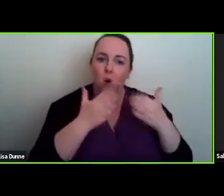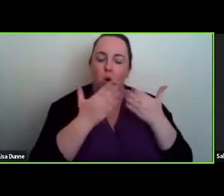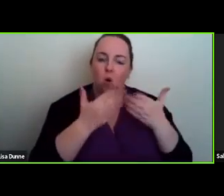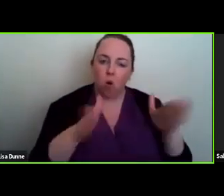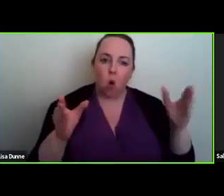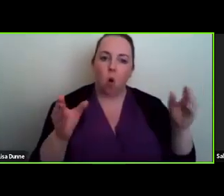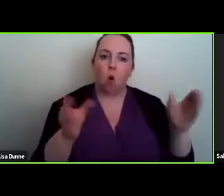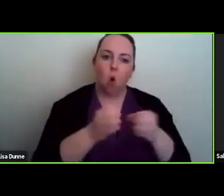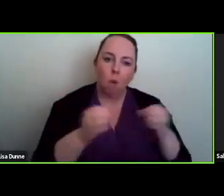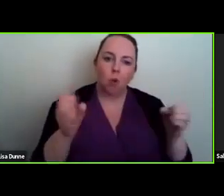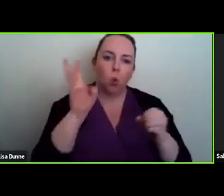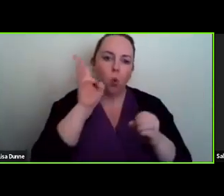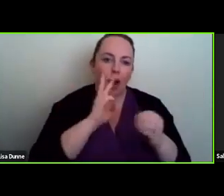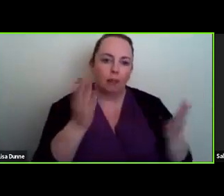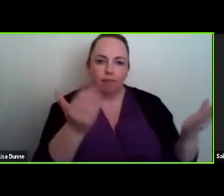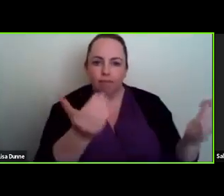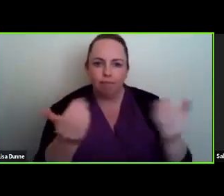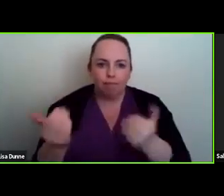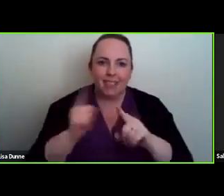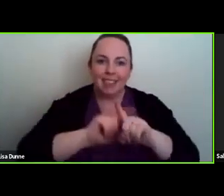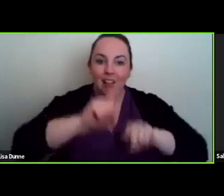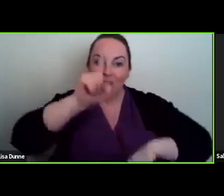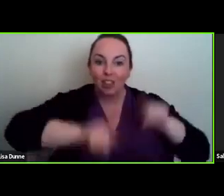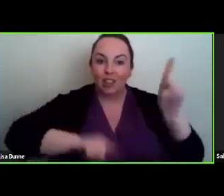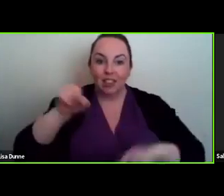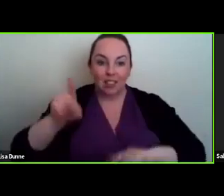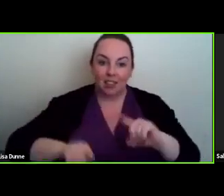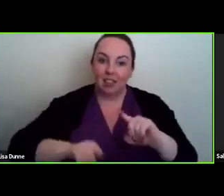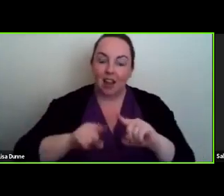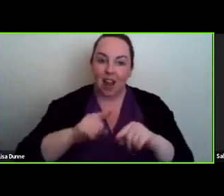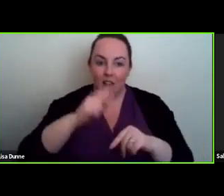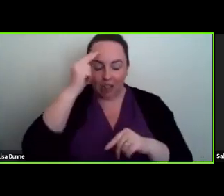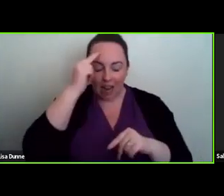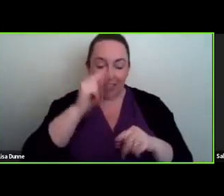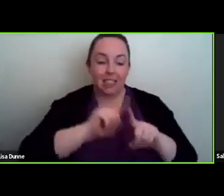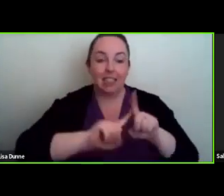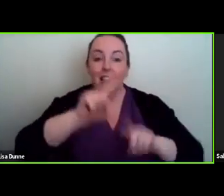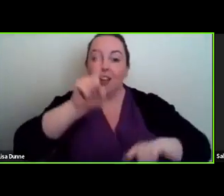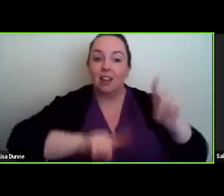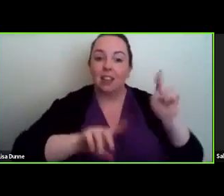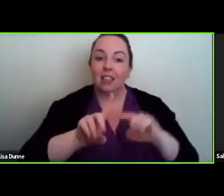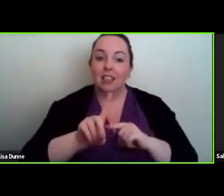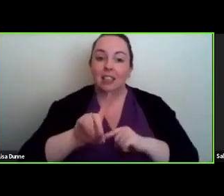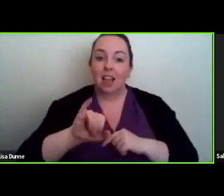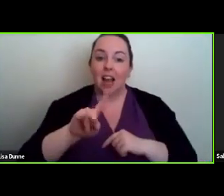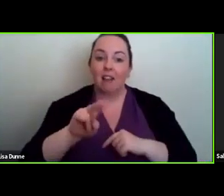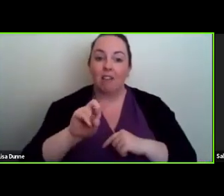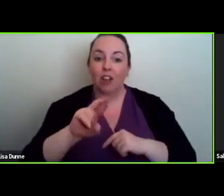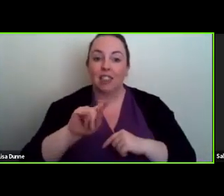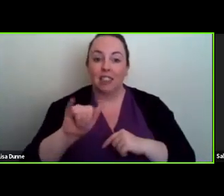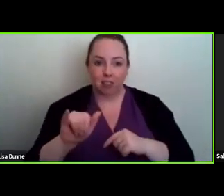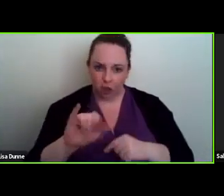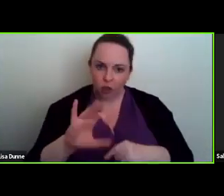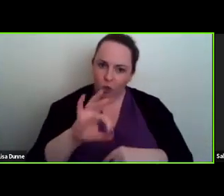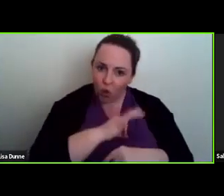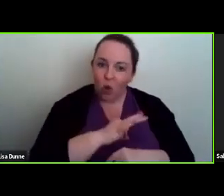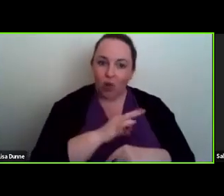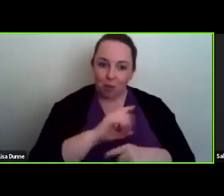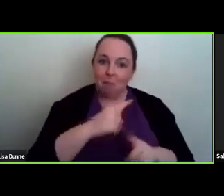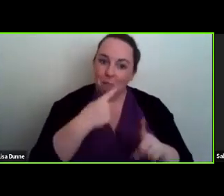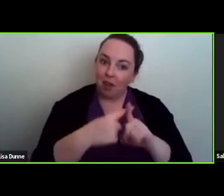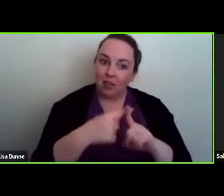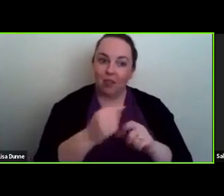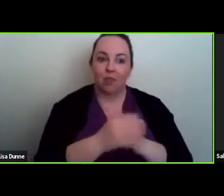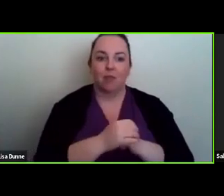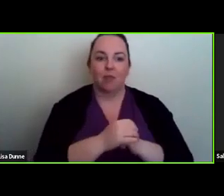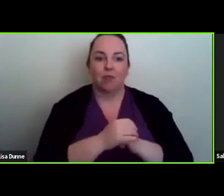we have and also understand that diversity is a good thing. Tackling disadvantage is not a one-day thing or